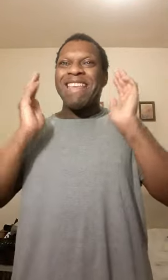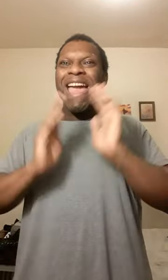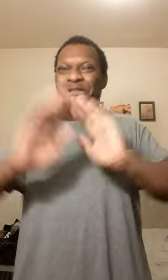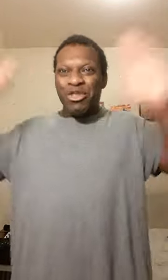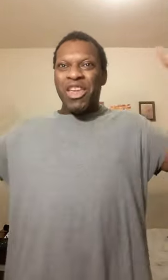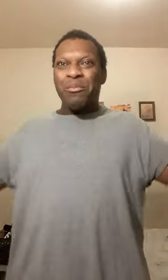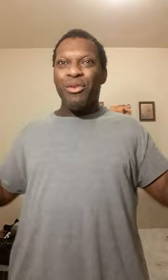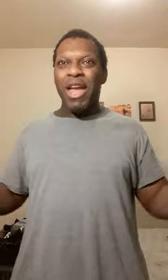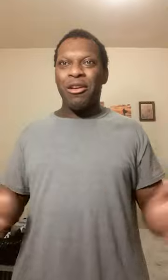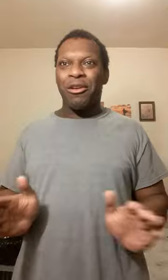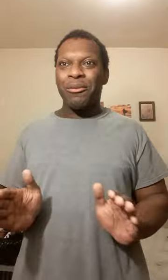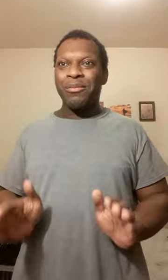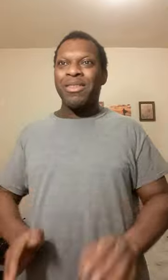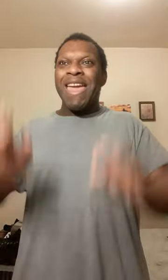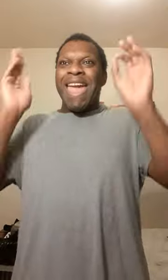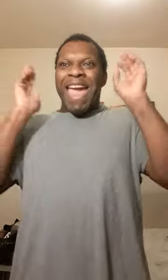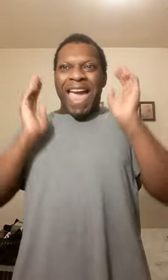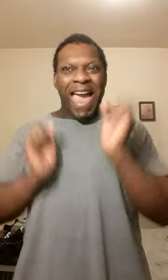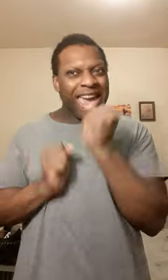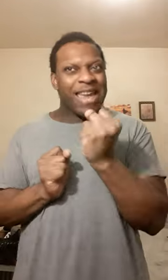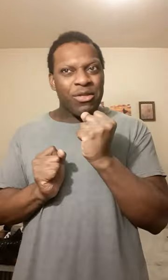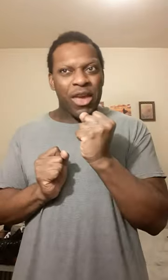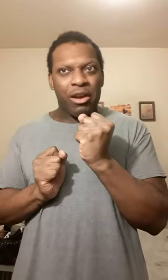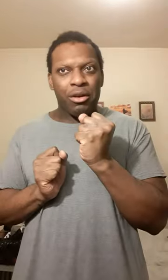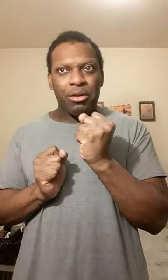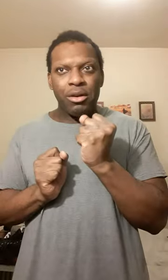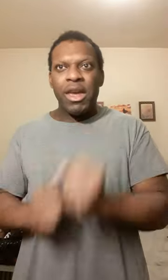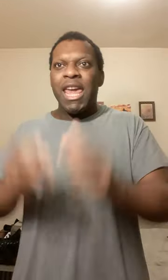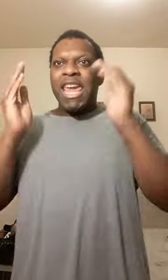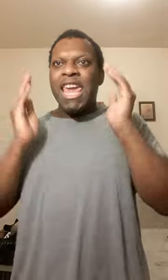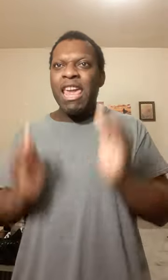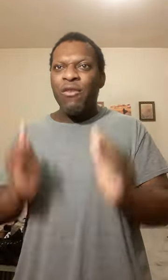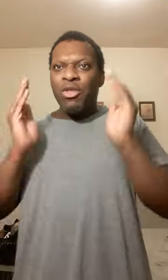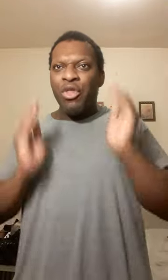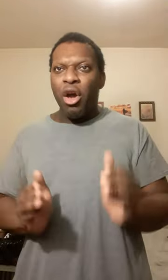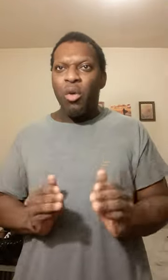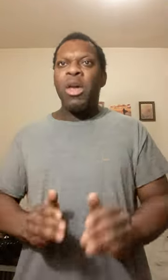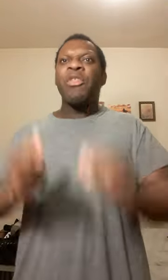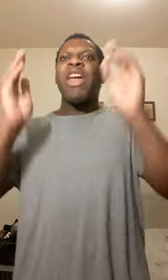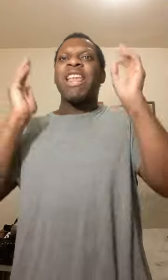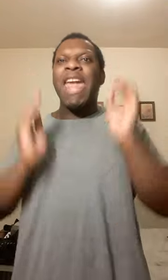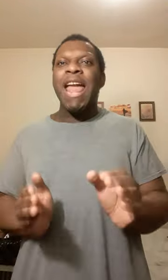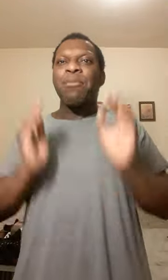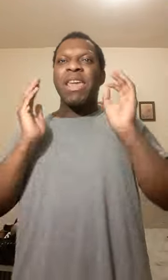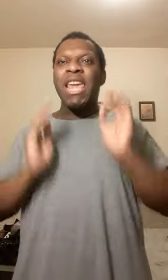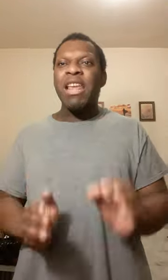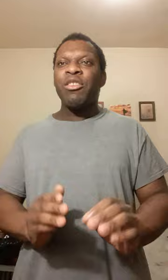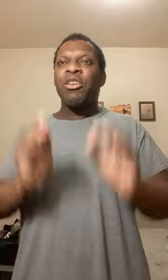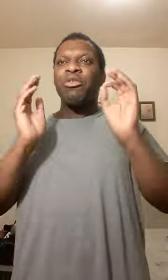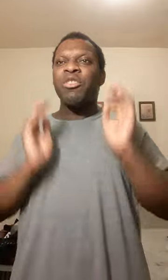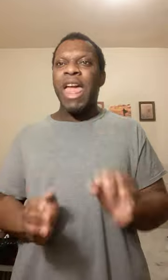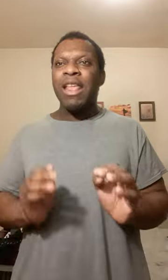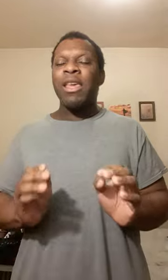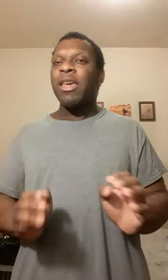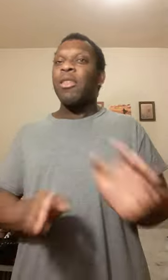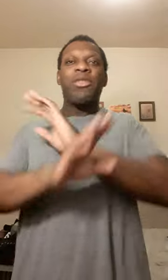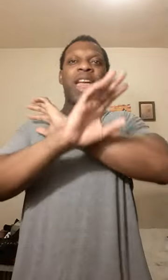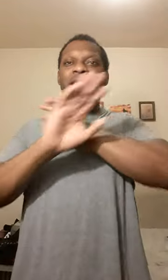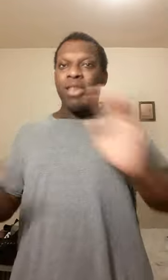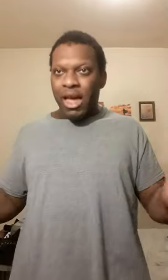everything brighter. Hang in there, even though that can be easier said than done.